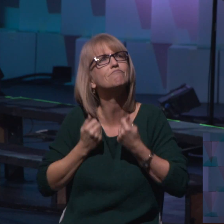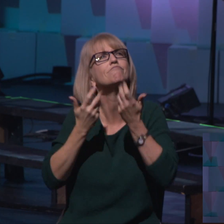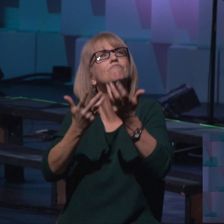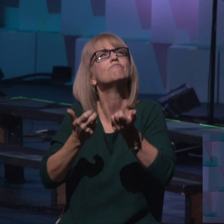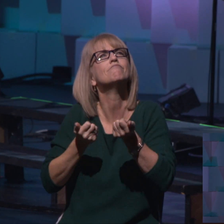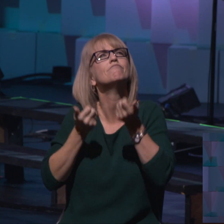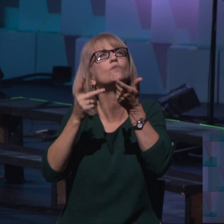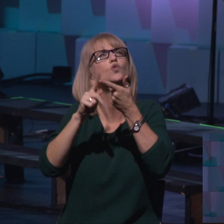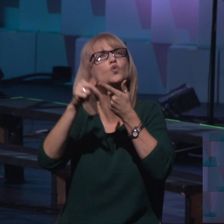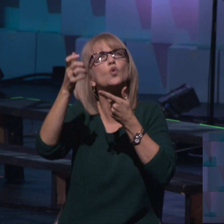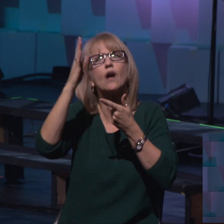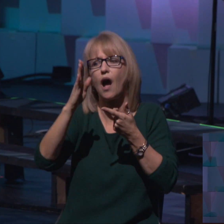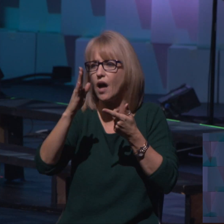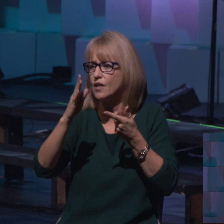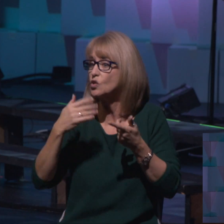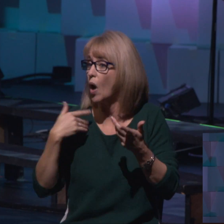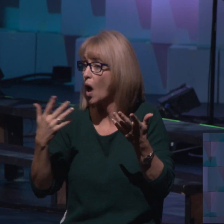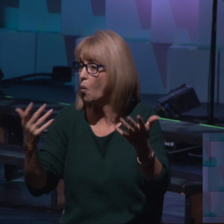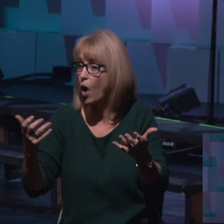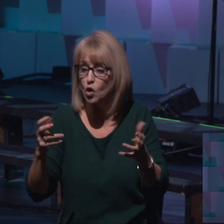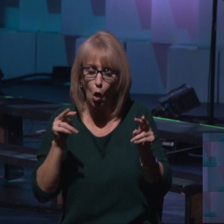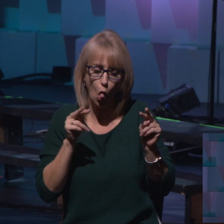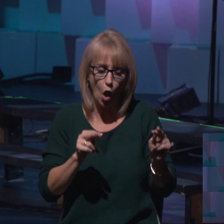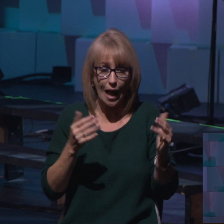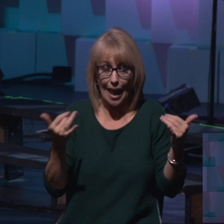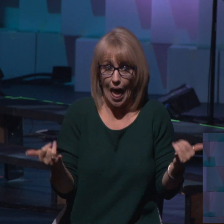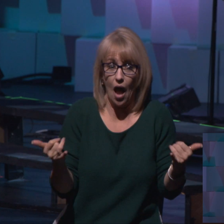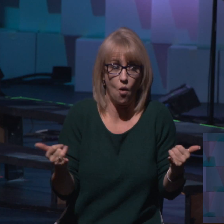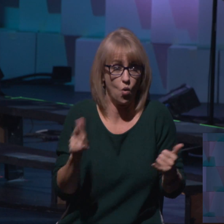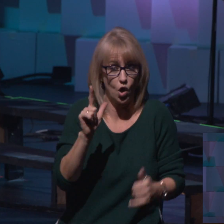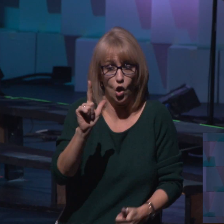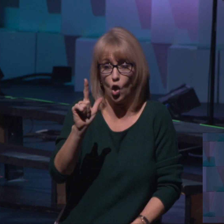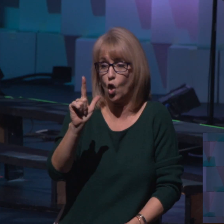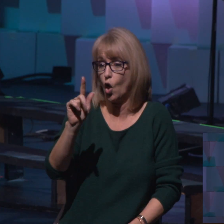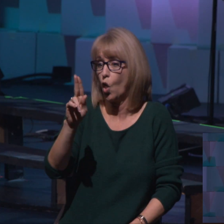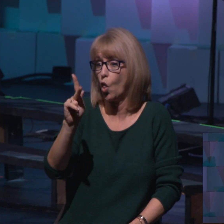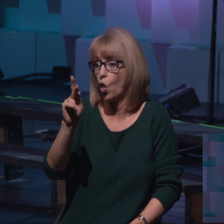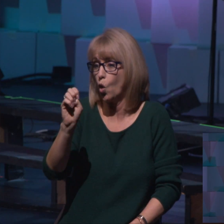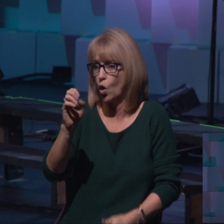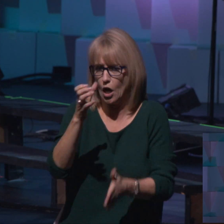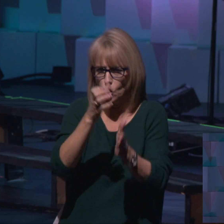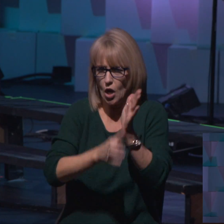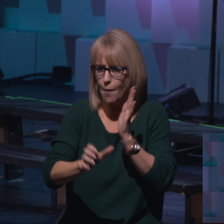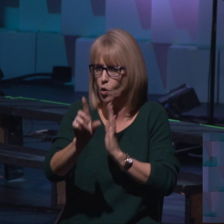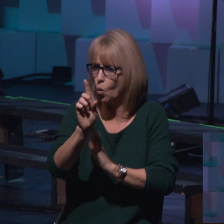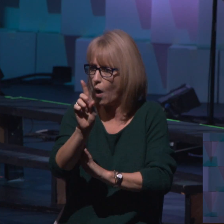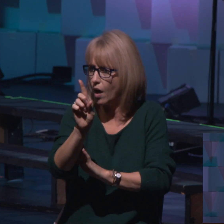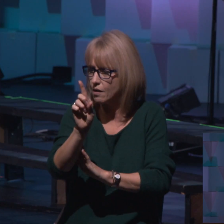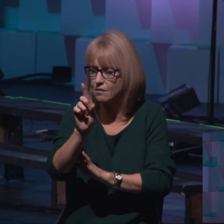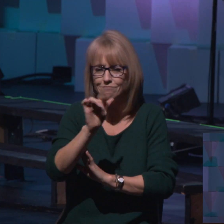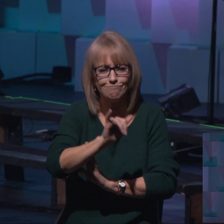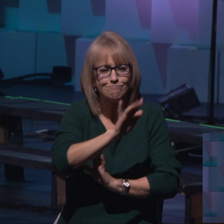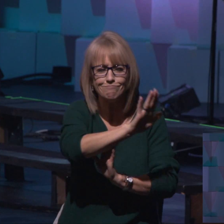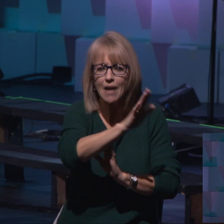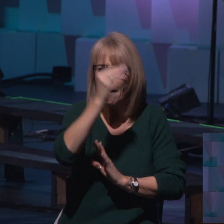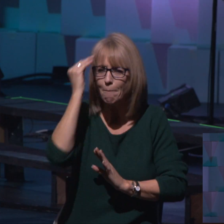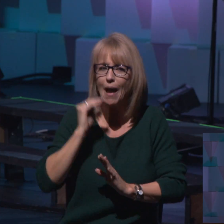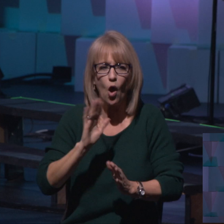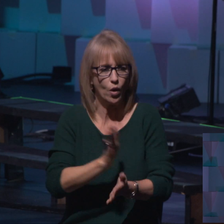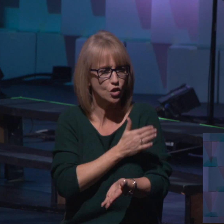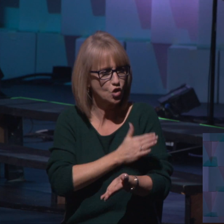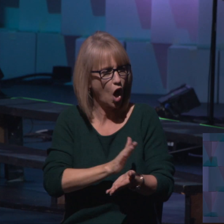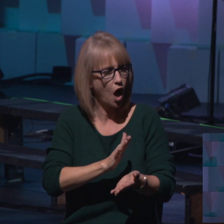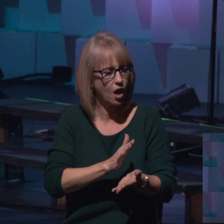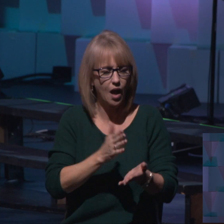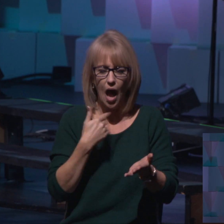chapter 1 of the very first Christmas song that Mary sang. And we're going to pull the truths. Some truths from the words of